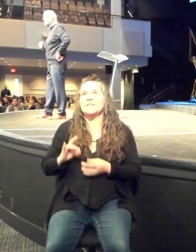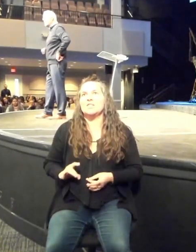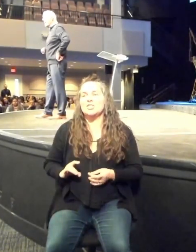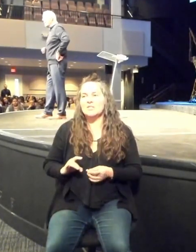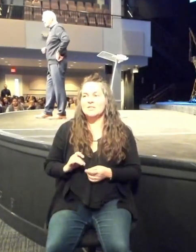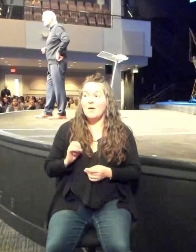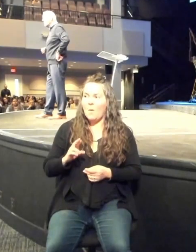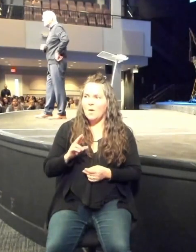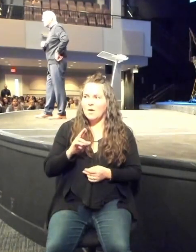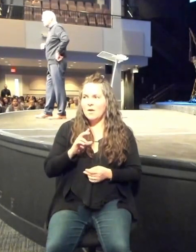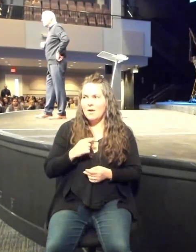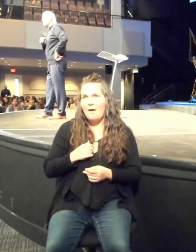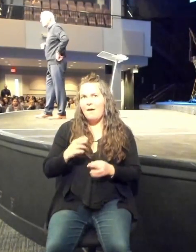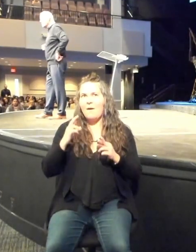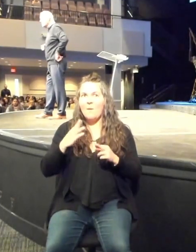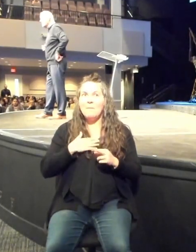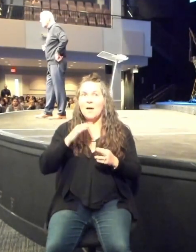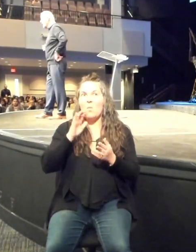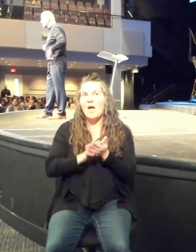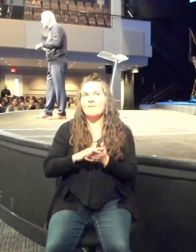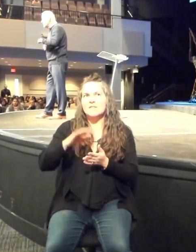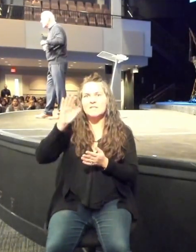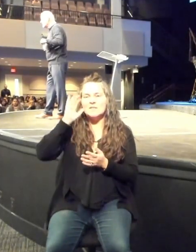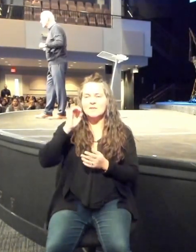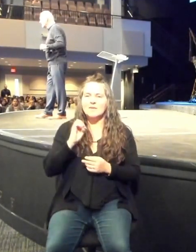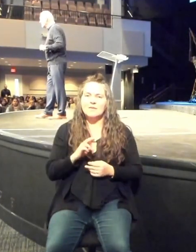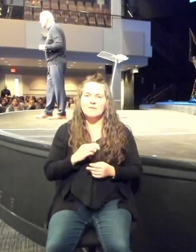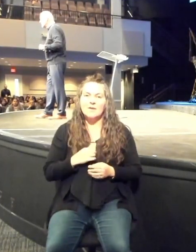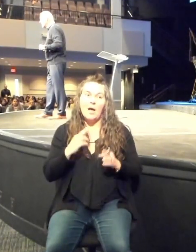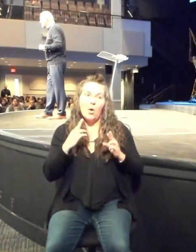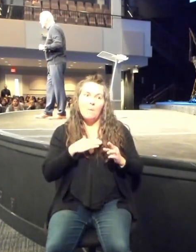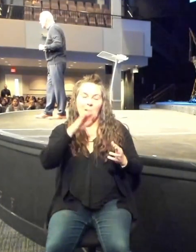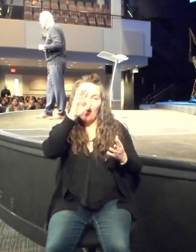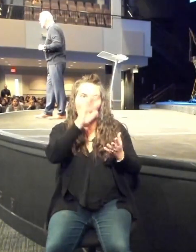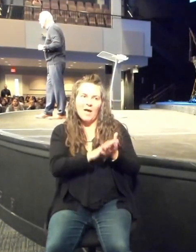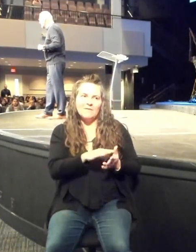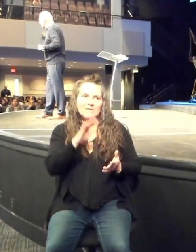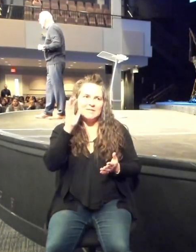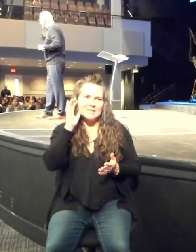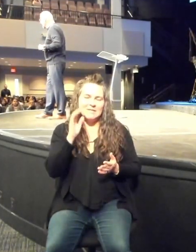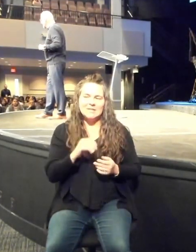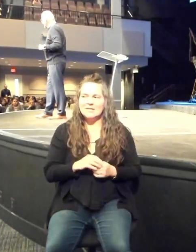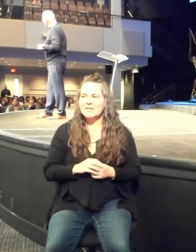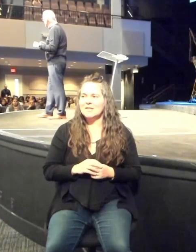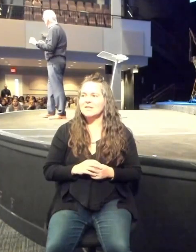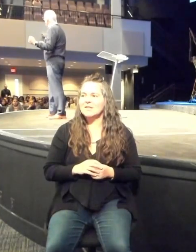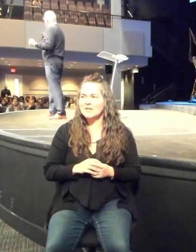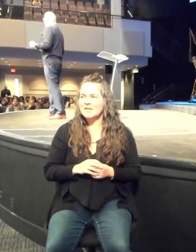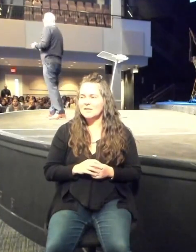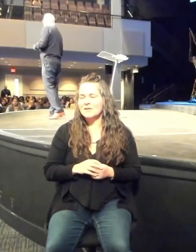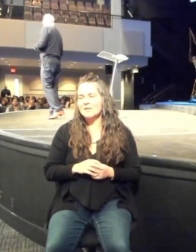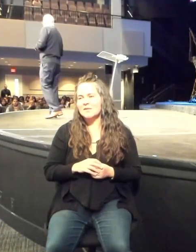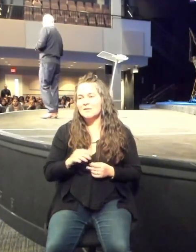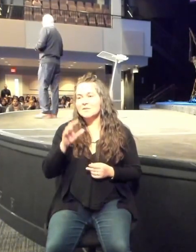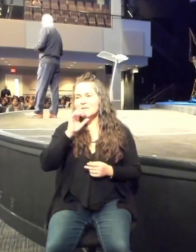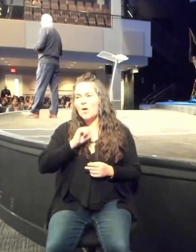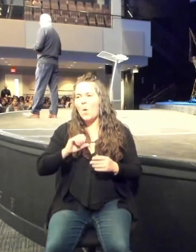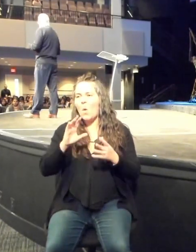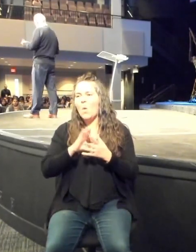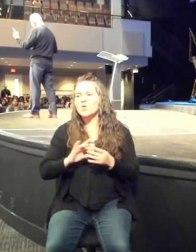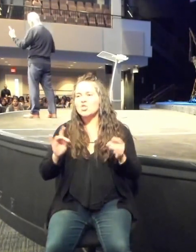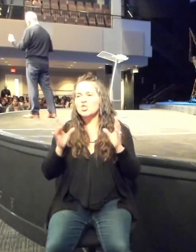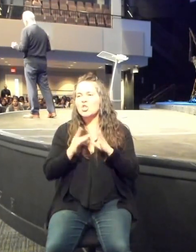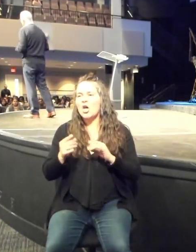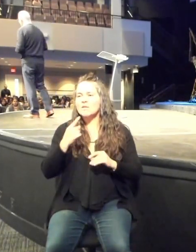Okay. "I sure hope my wife's listening. My husband's listening. They sure need to hear this." But as the old song says, it's not